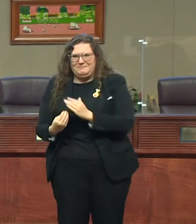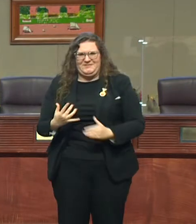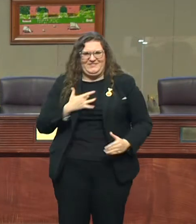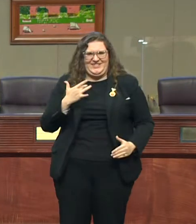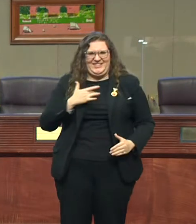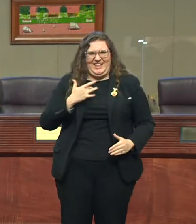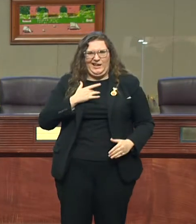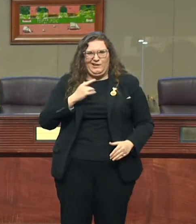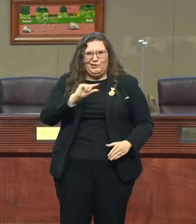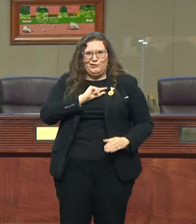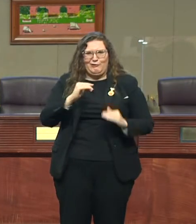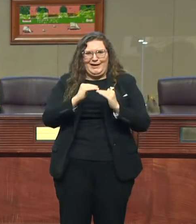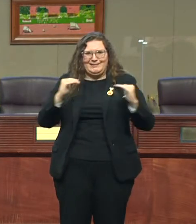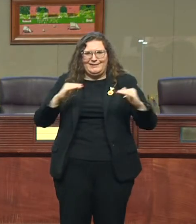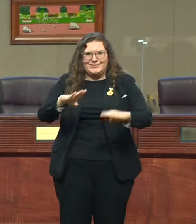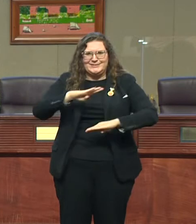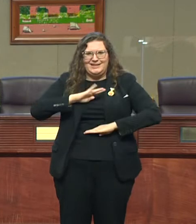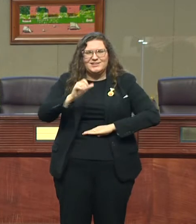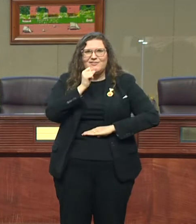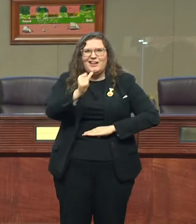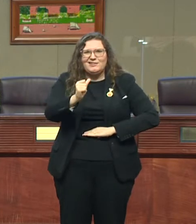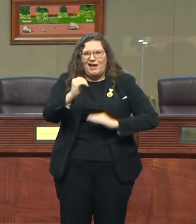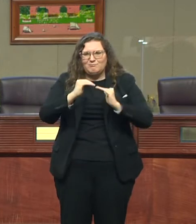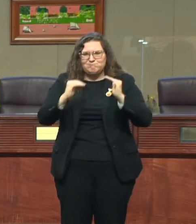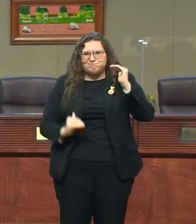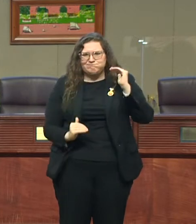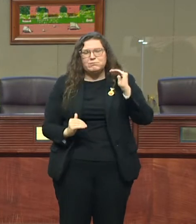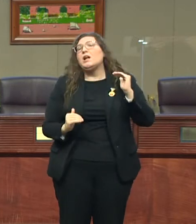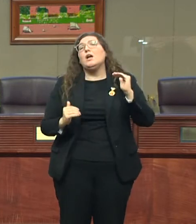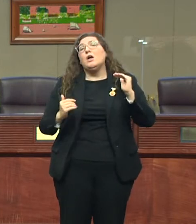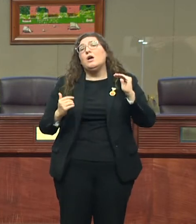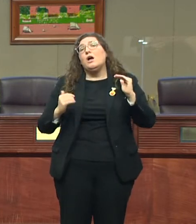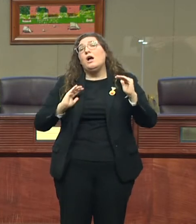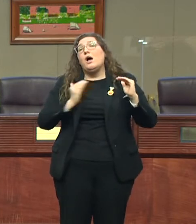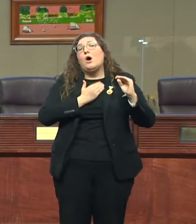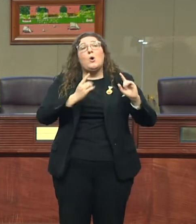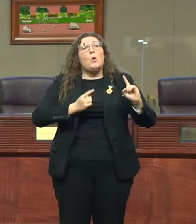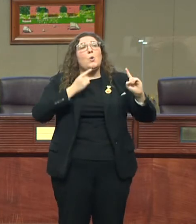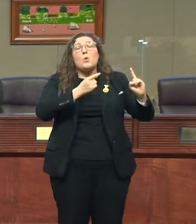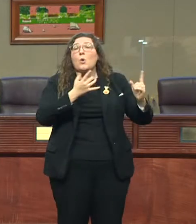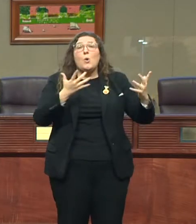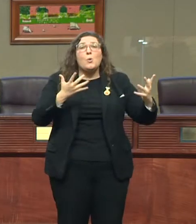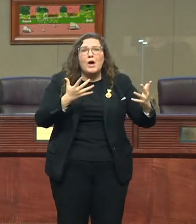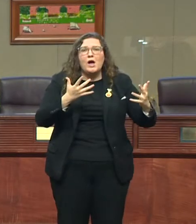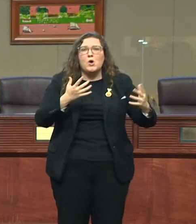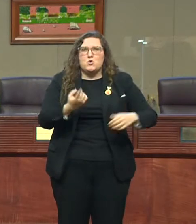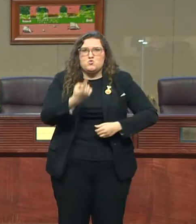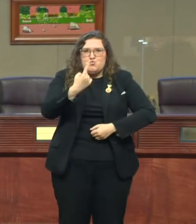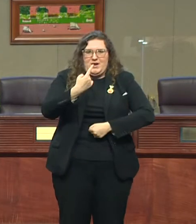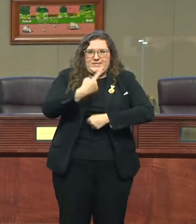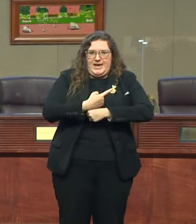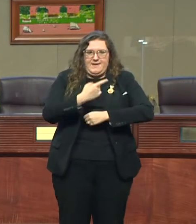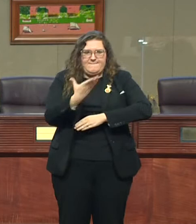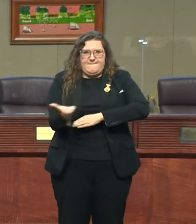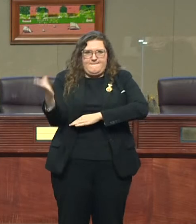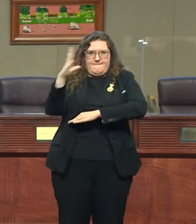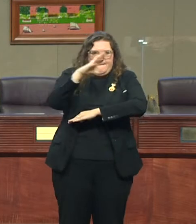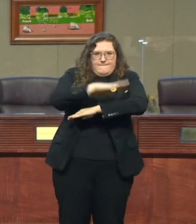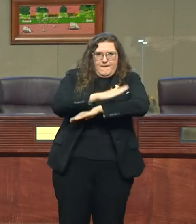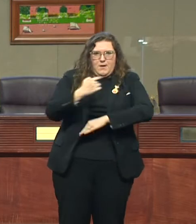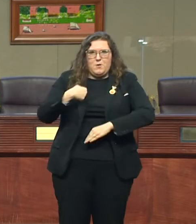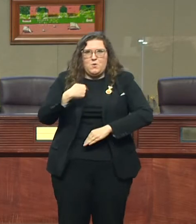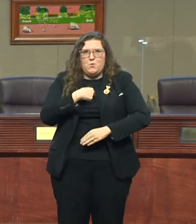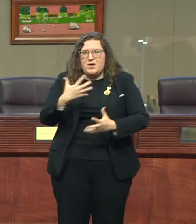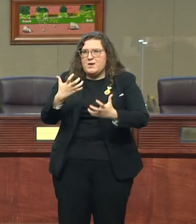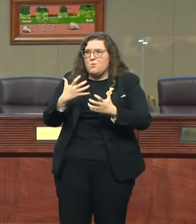offer opportunities a full day, being able to interweave art, music, and physical education